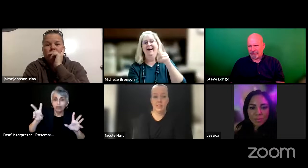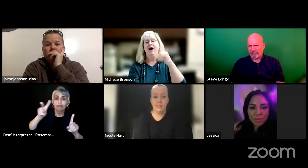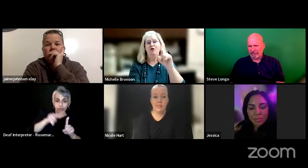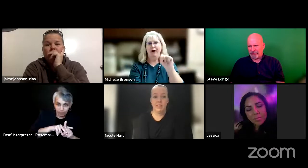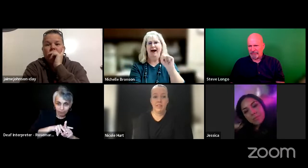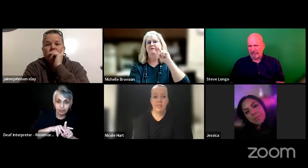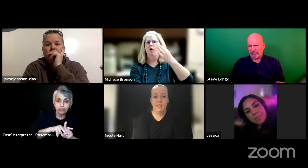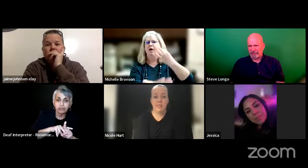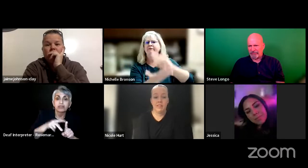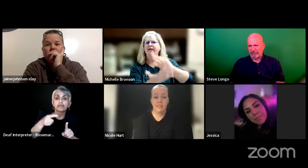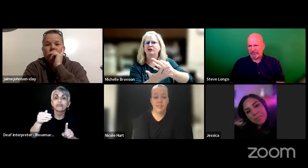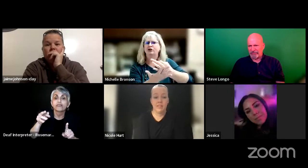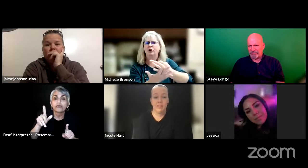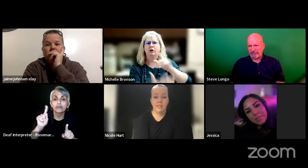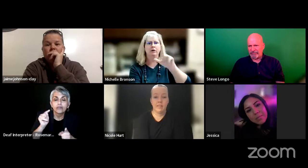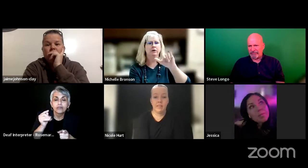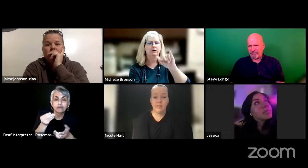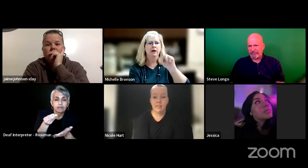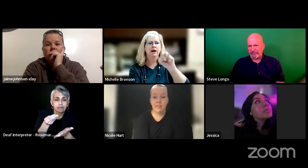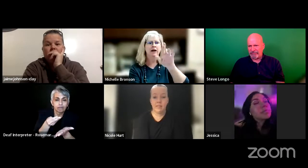applied for a grant